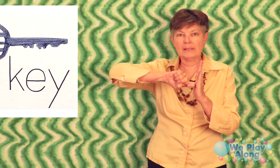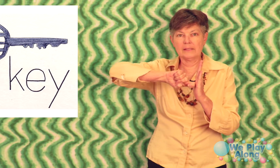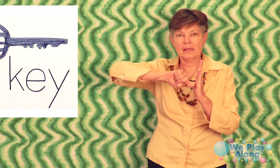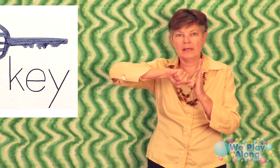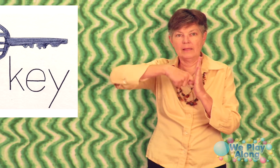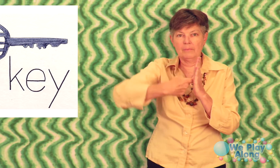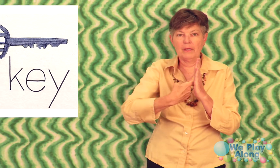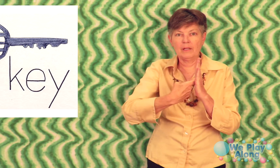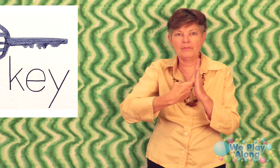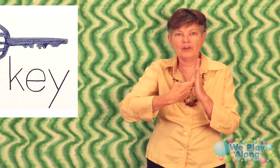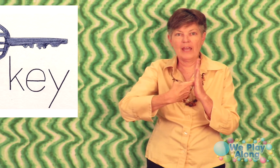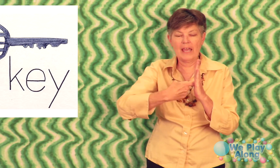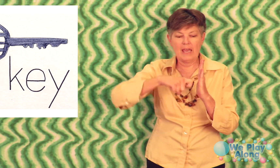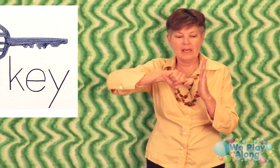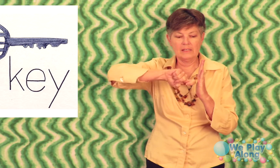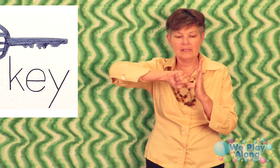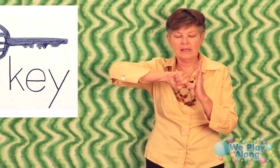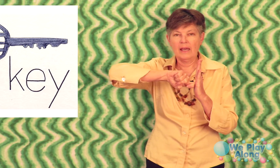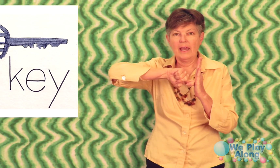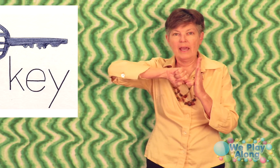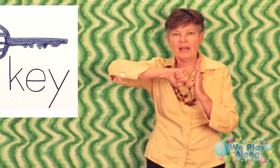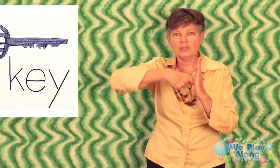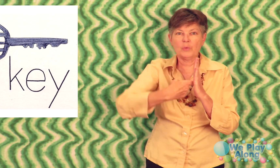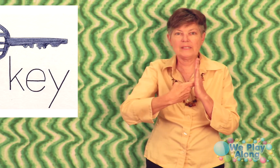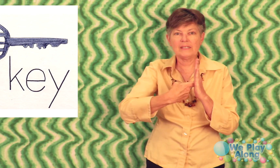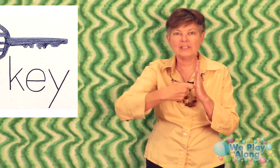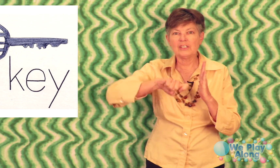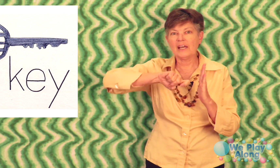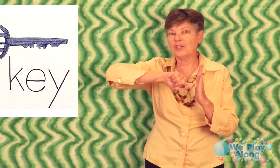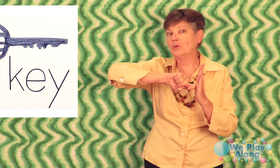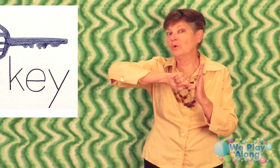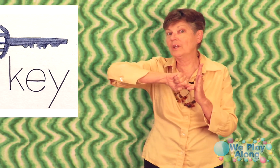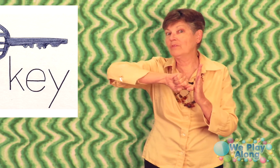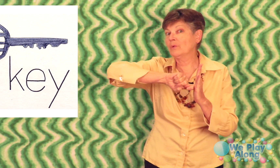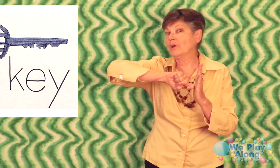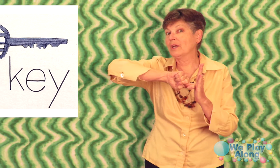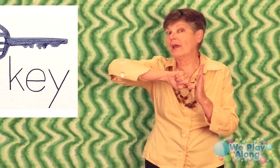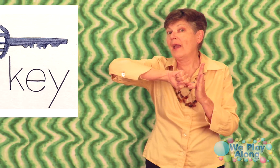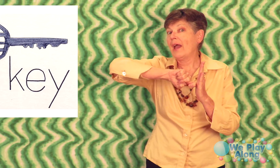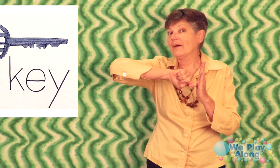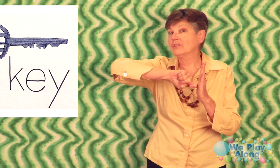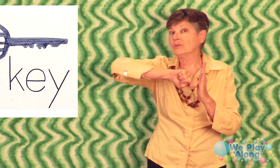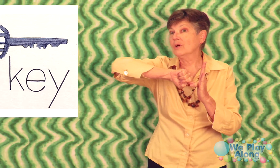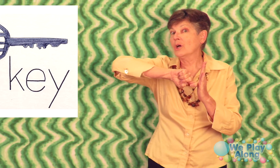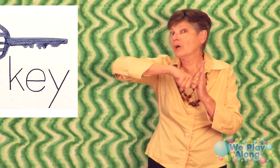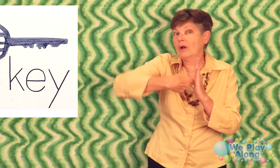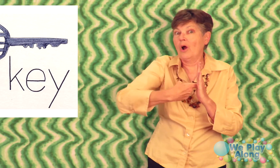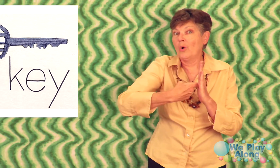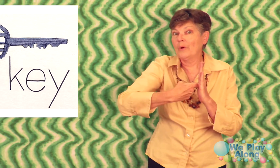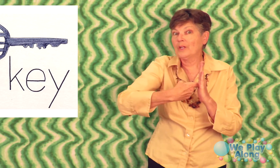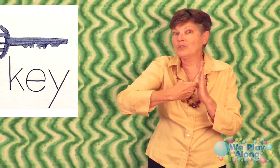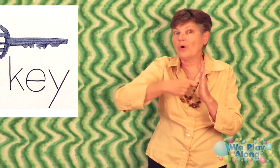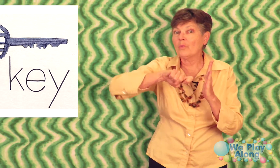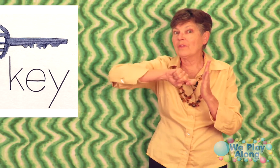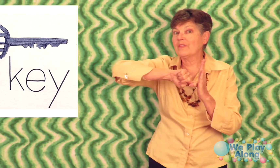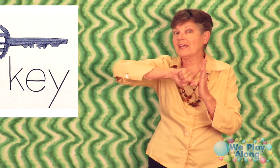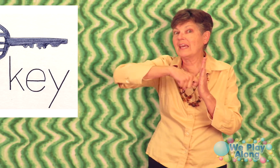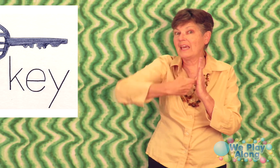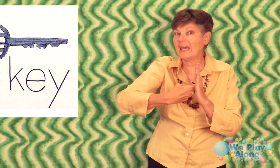X in the middle of your hand and twist it just like you would if you were going to have to open a door with the